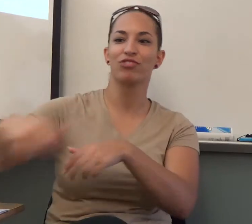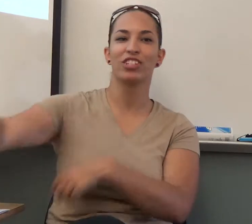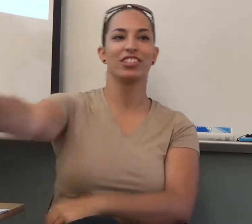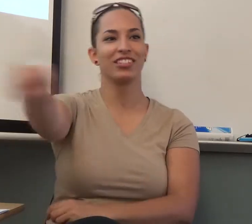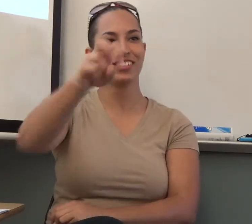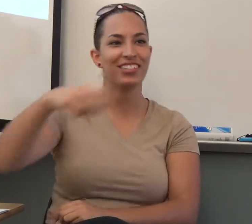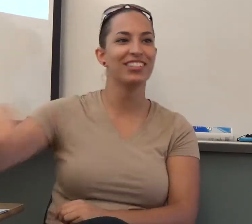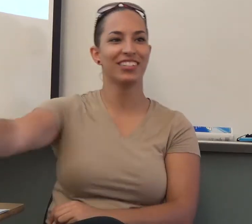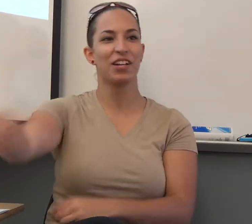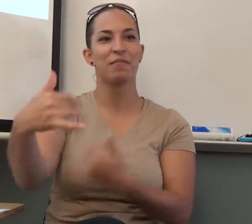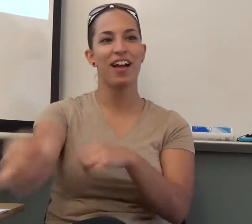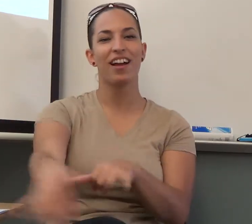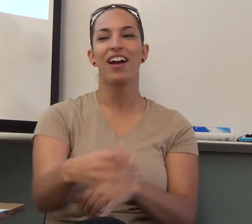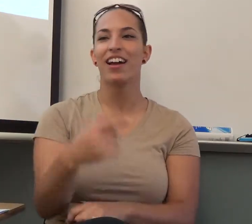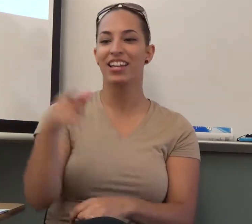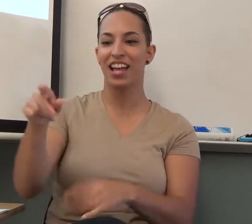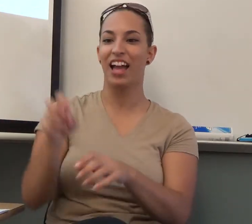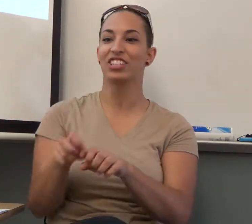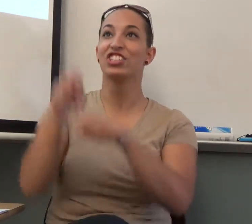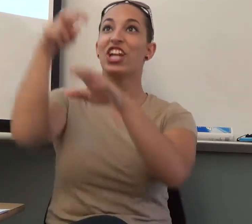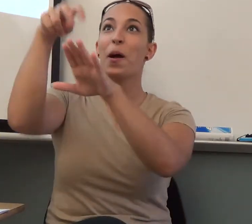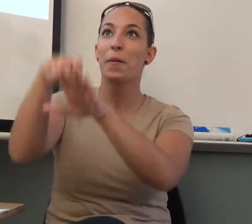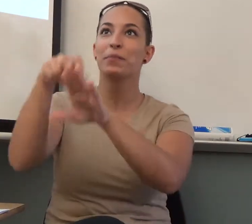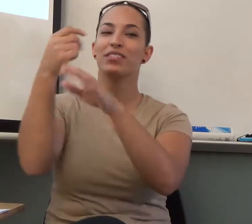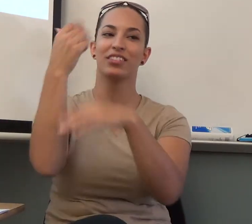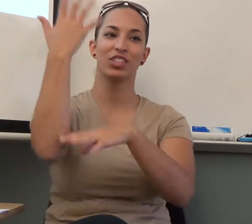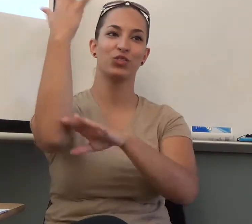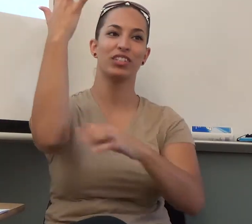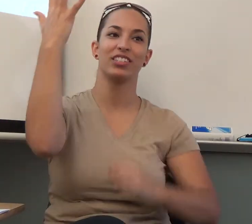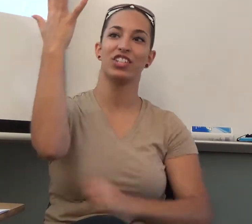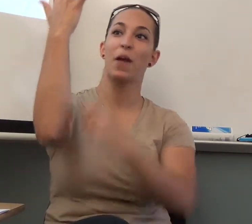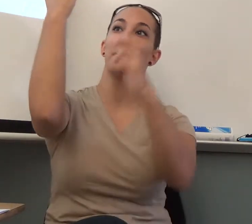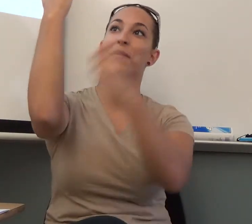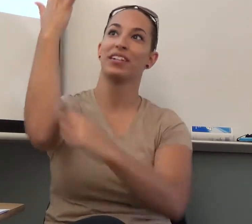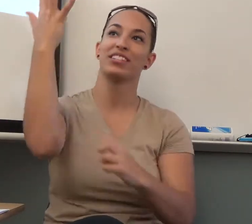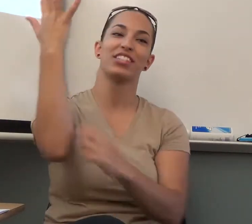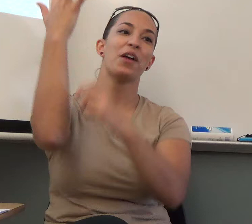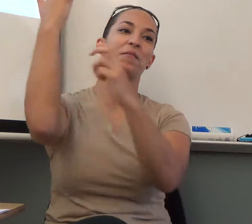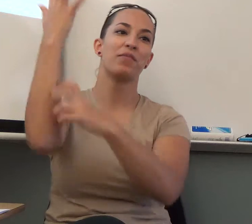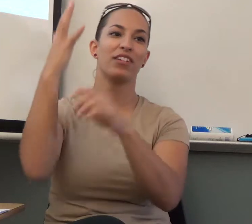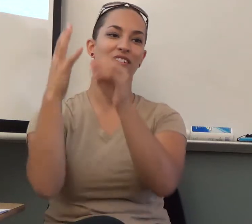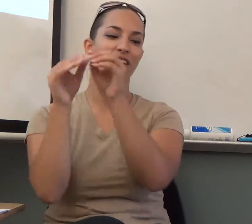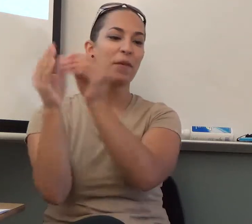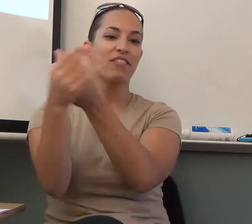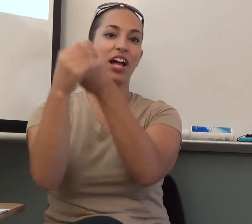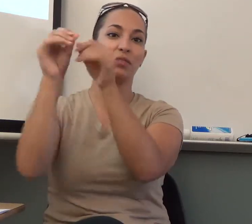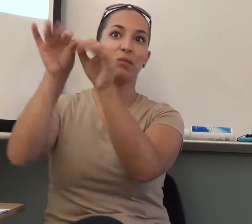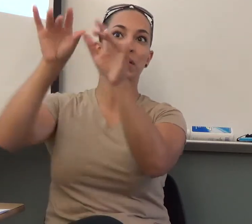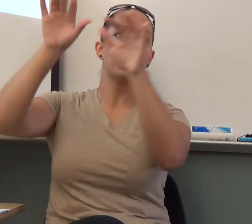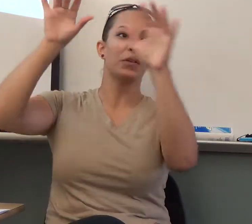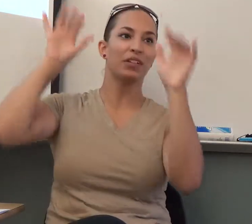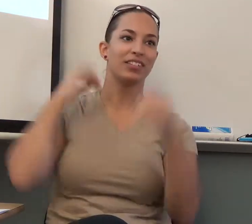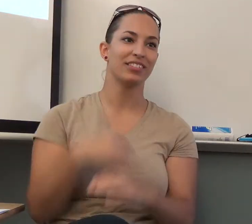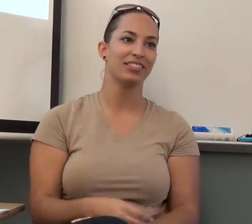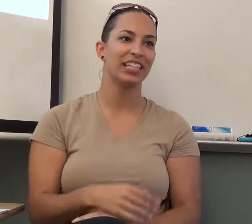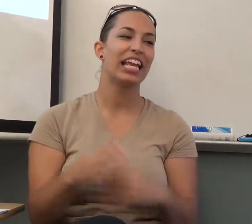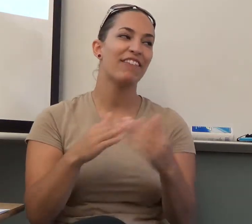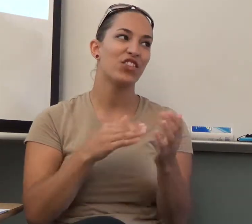butterflies. yeah, he jumps up on the trunk and scares them all and they all flitter off. Even though it says it's fenced and protected. I never do that, I